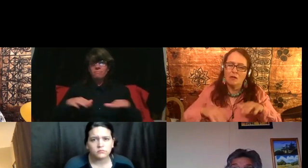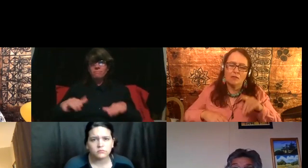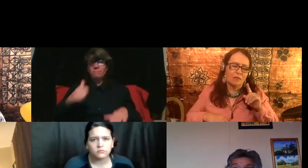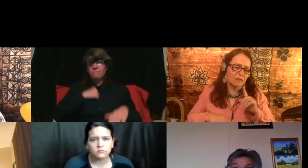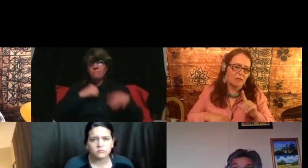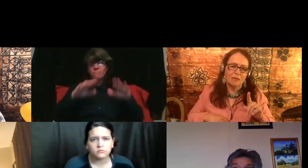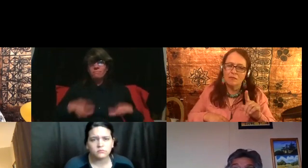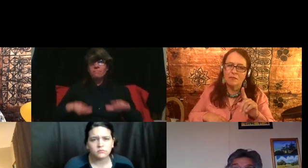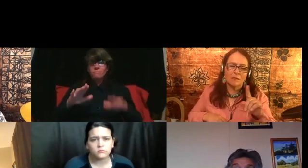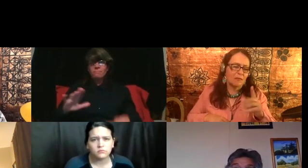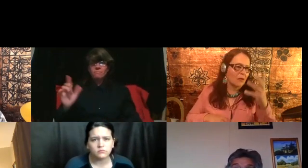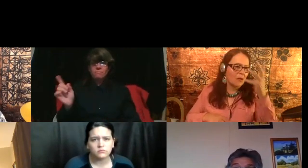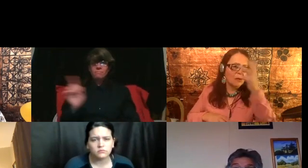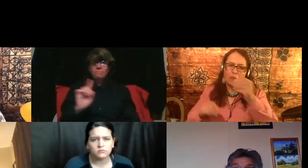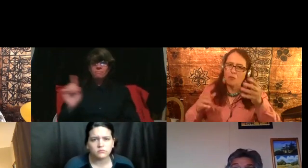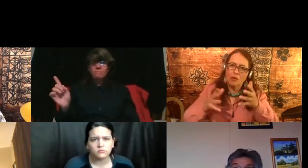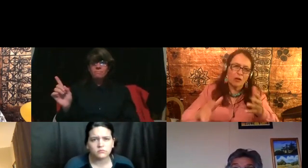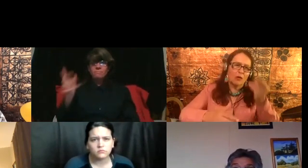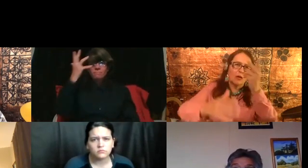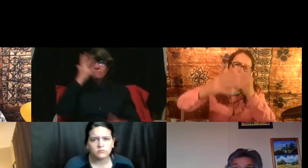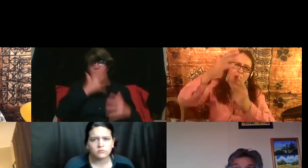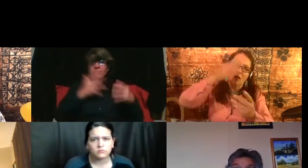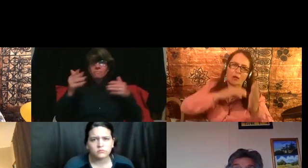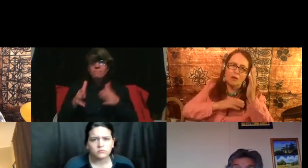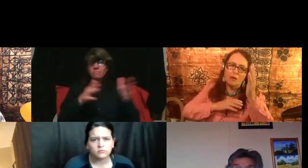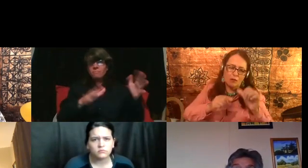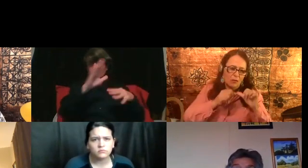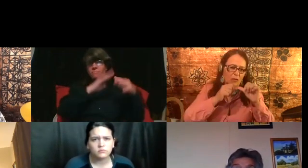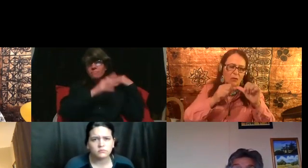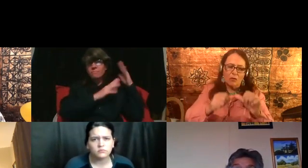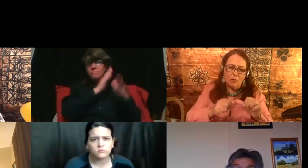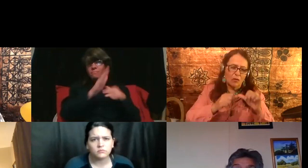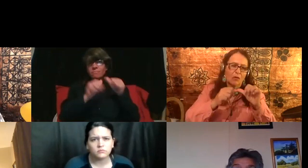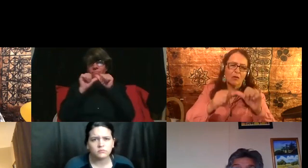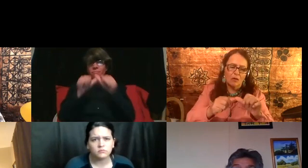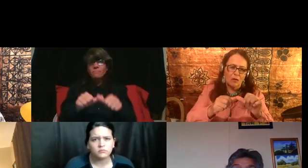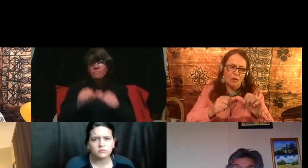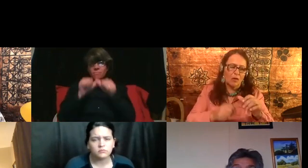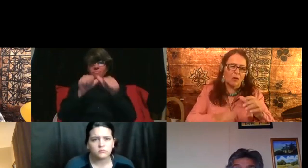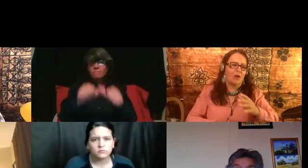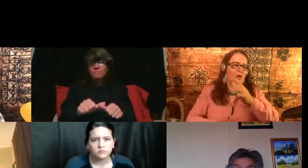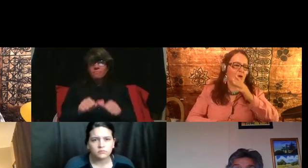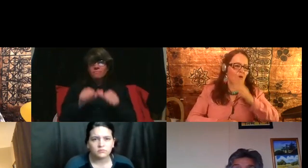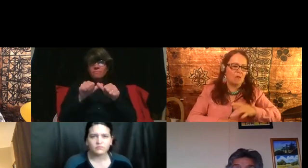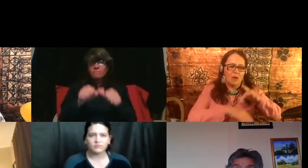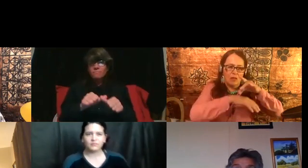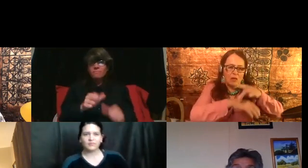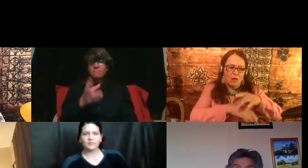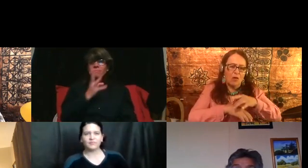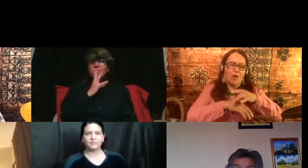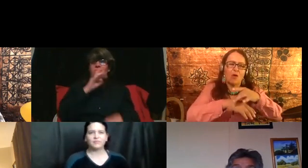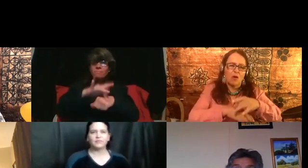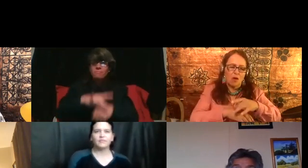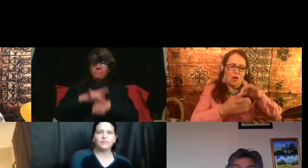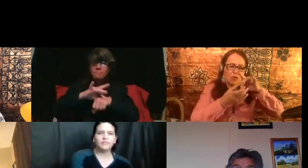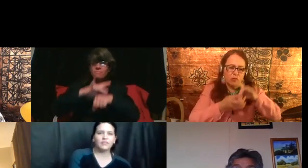sha ojo oko na ashanga ne hosan ne ye baka ako ako